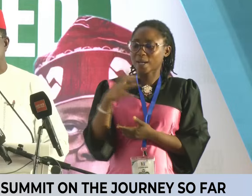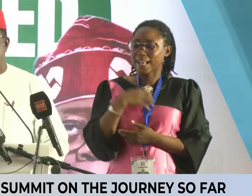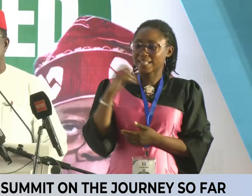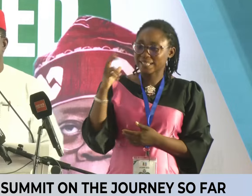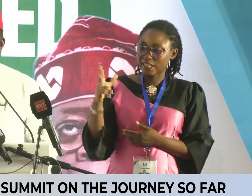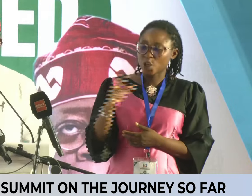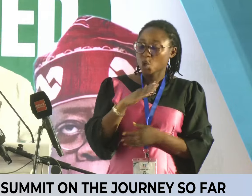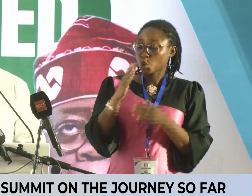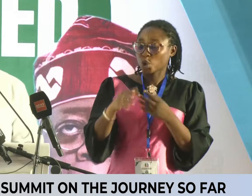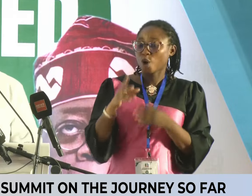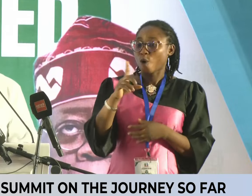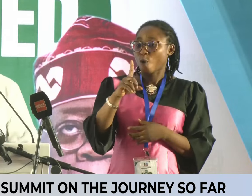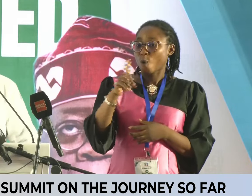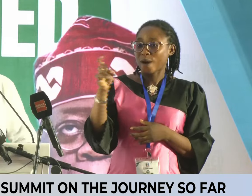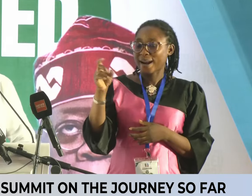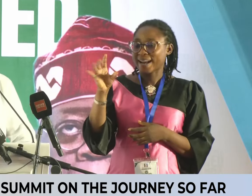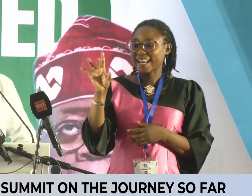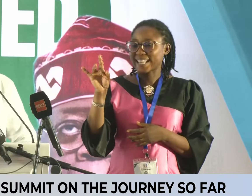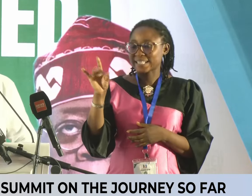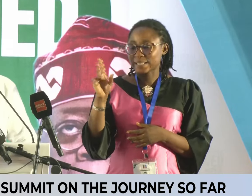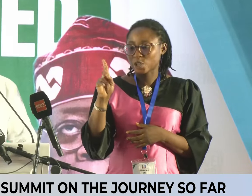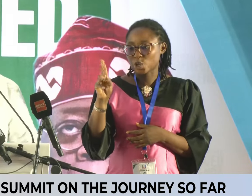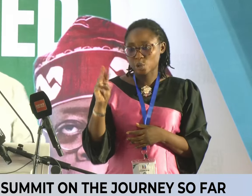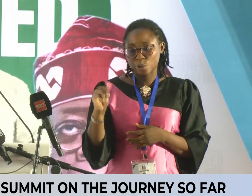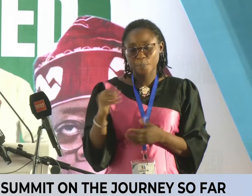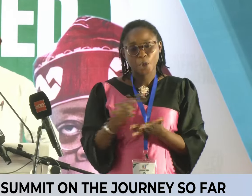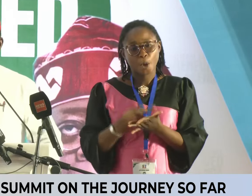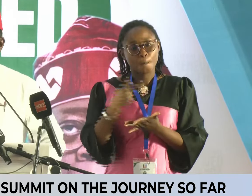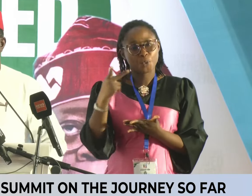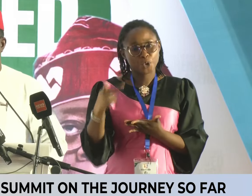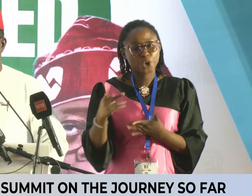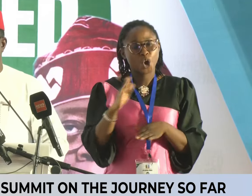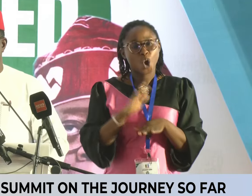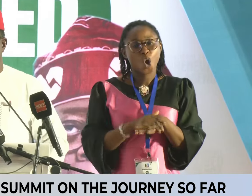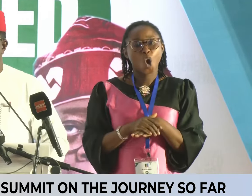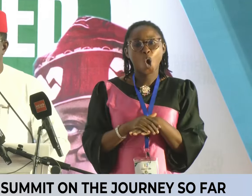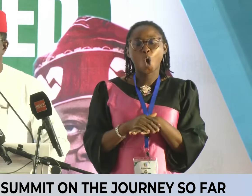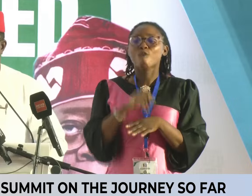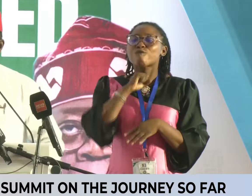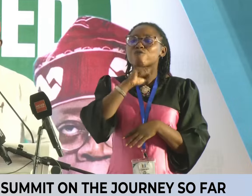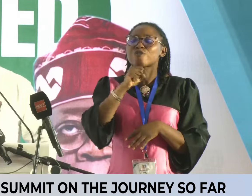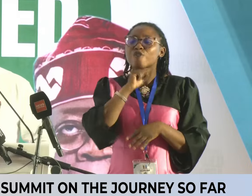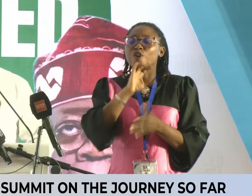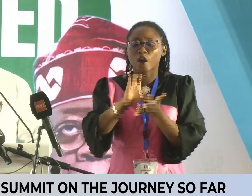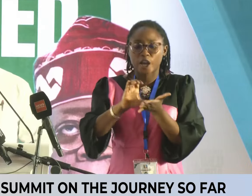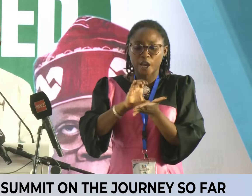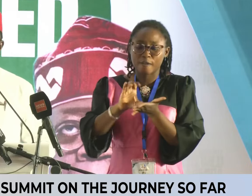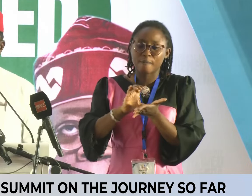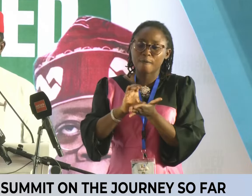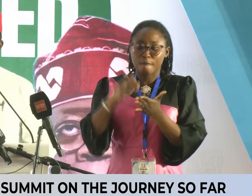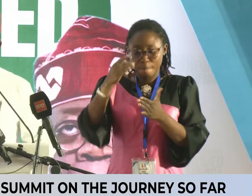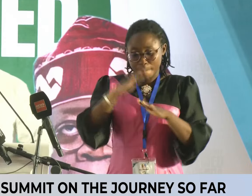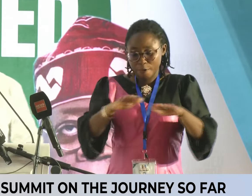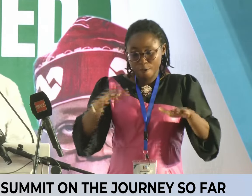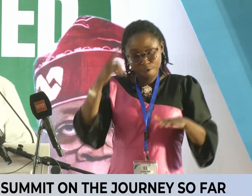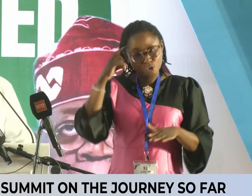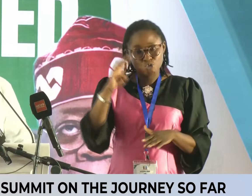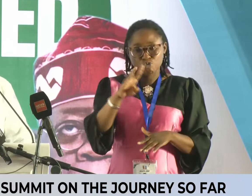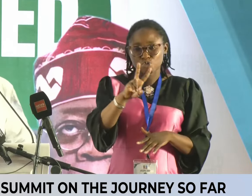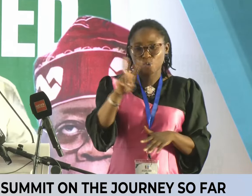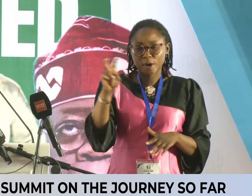118 kilometers was procured on reinforced concrete pavement for 252